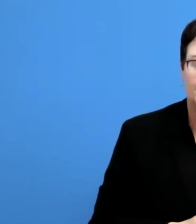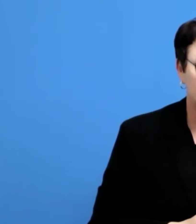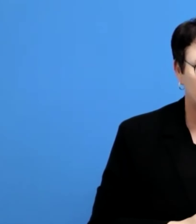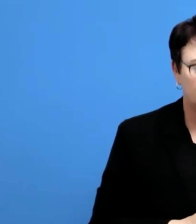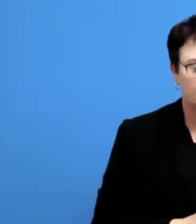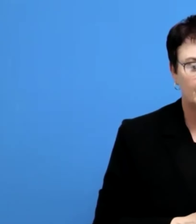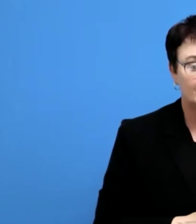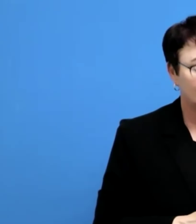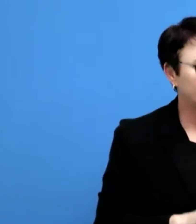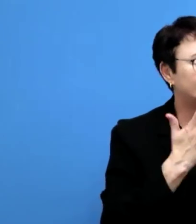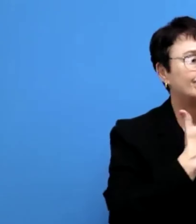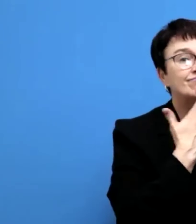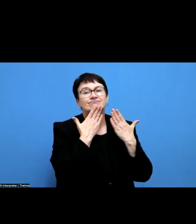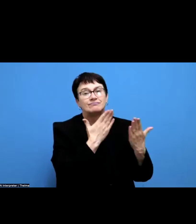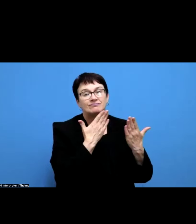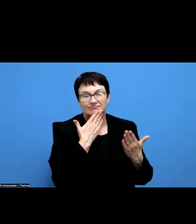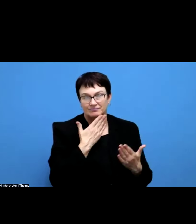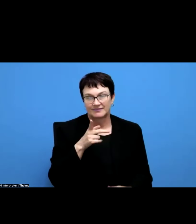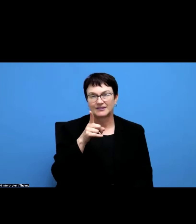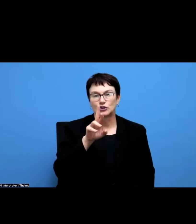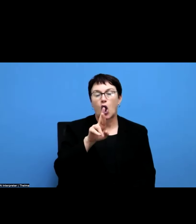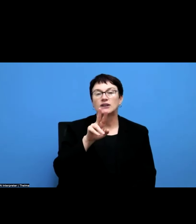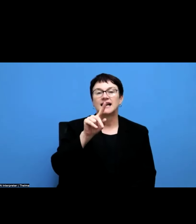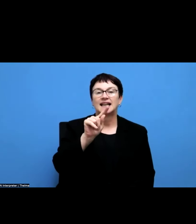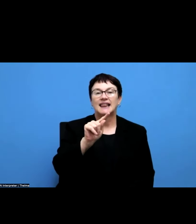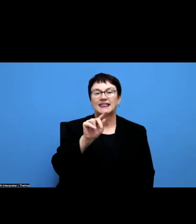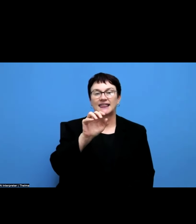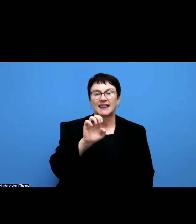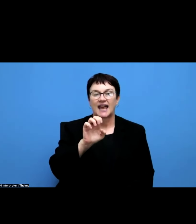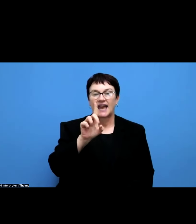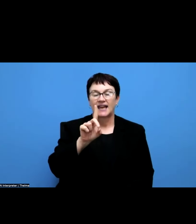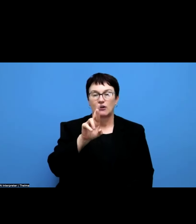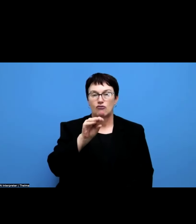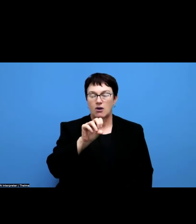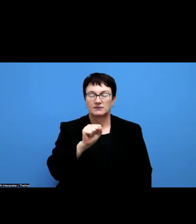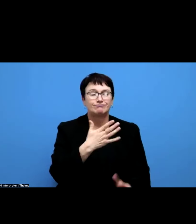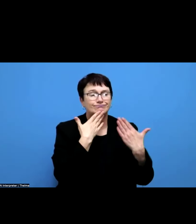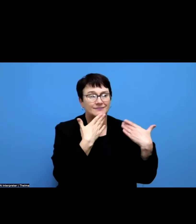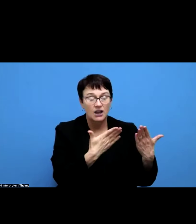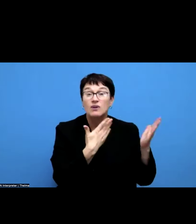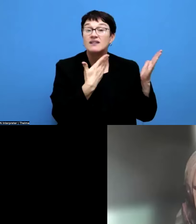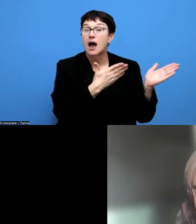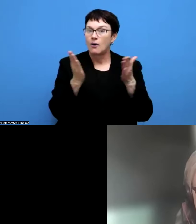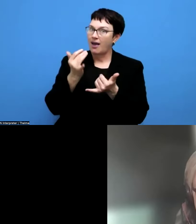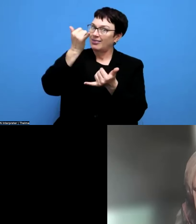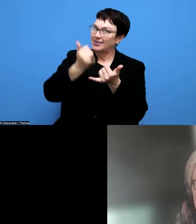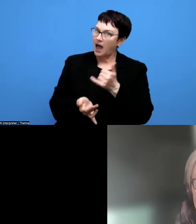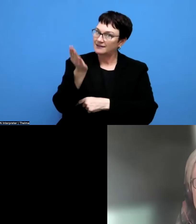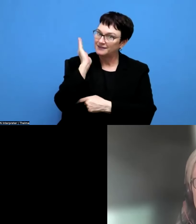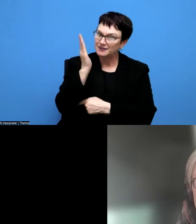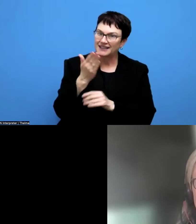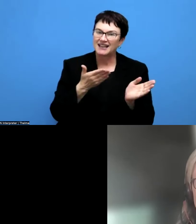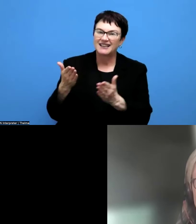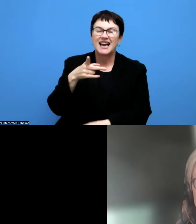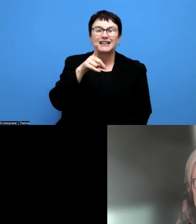Huge appreciation for Dr. Tedros. I will now pass to our last speaker for today, who is Dr. Sarah Collinson, who's the